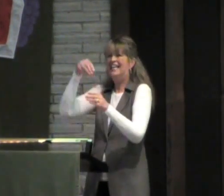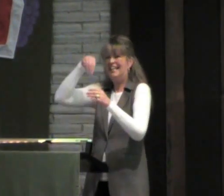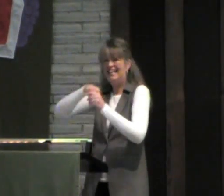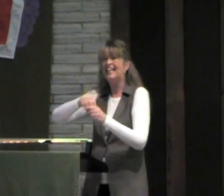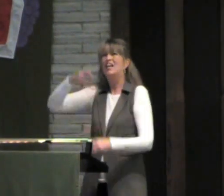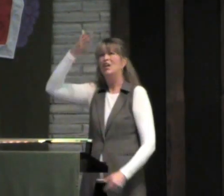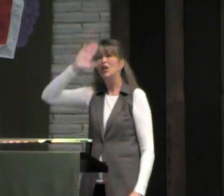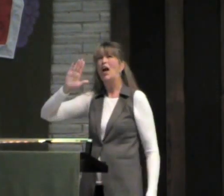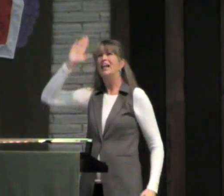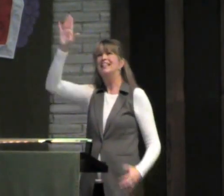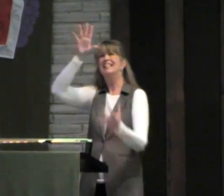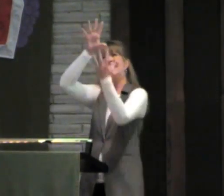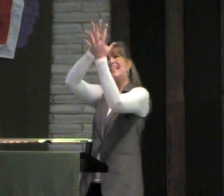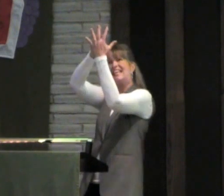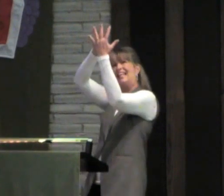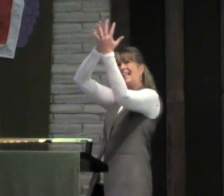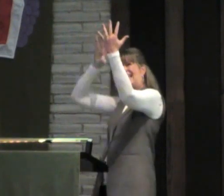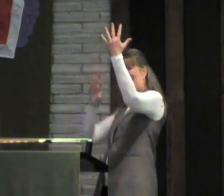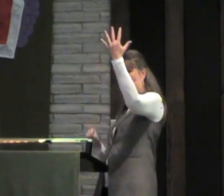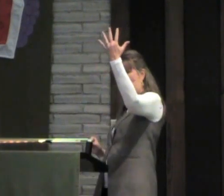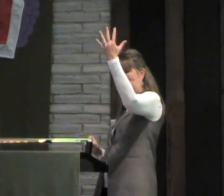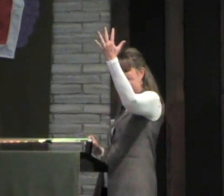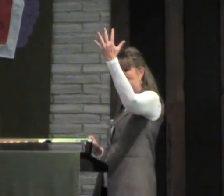I'm created in God's image.